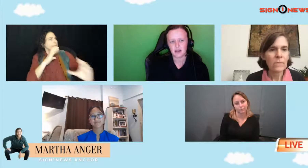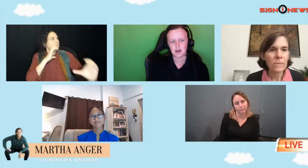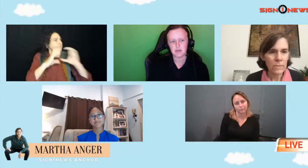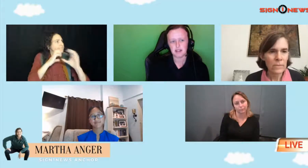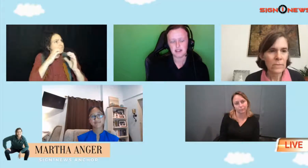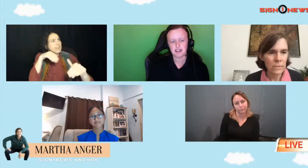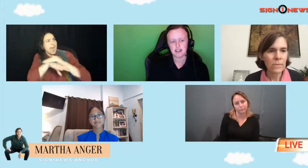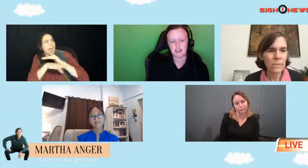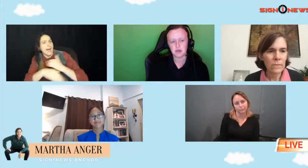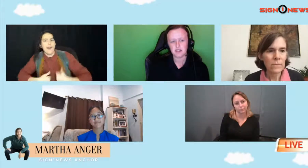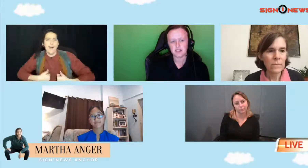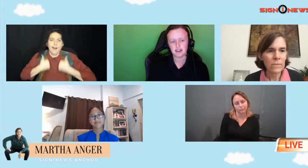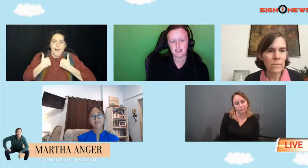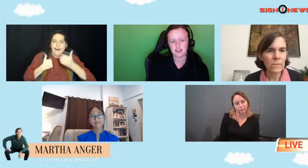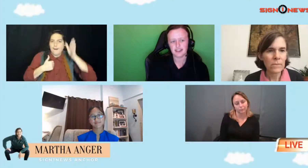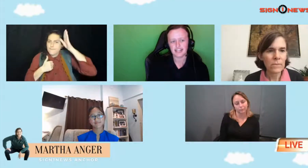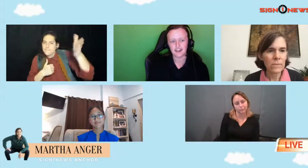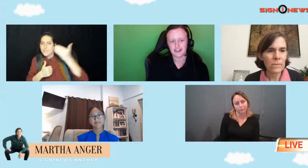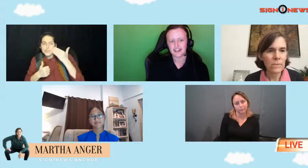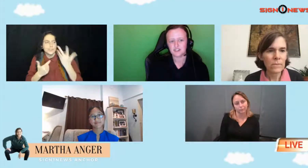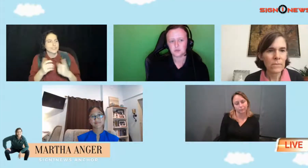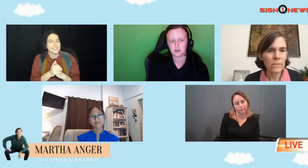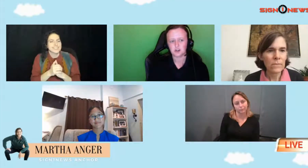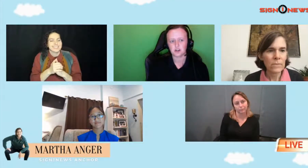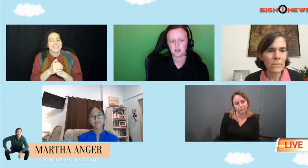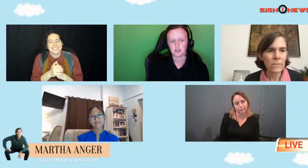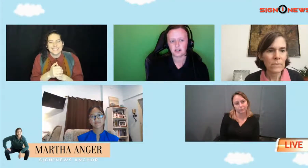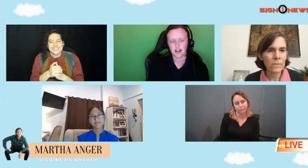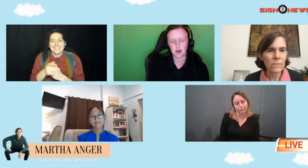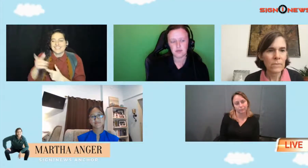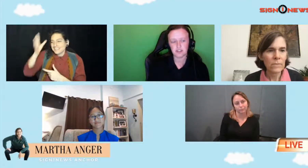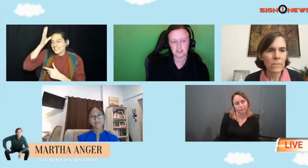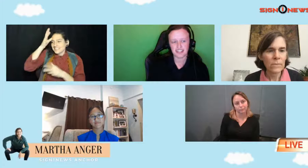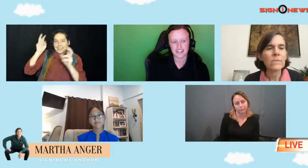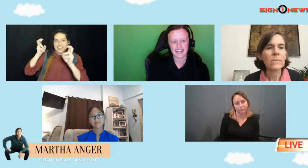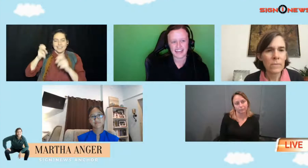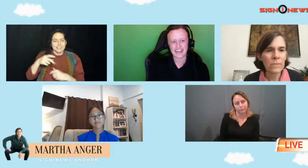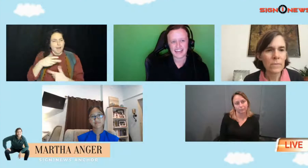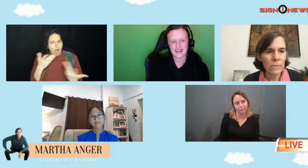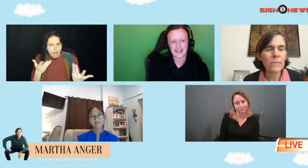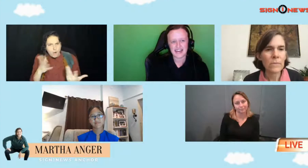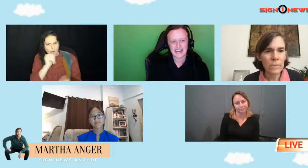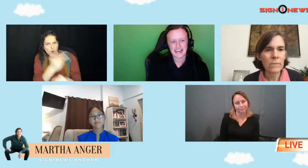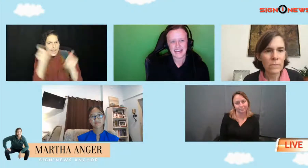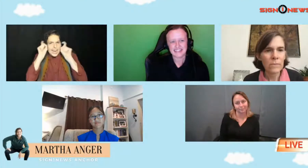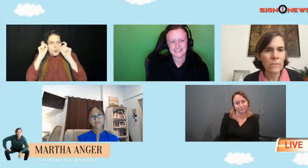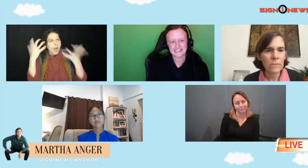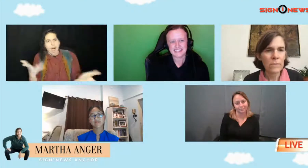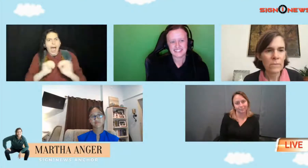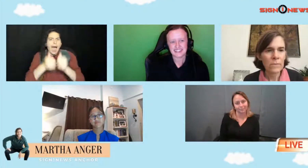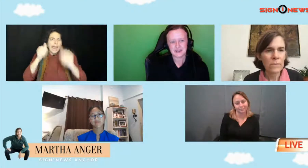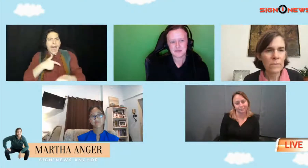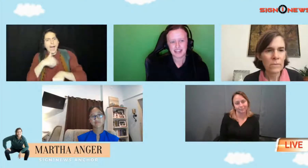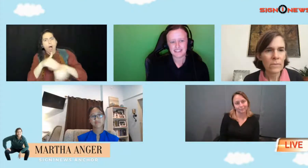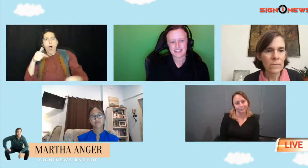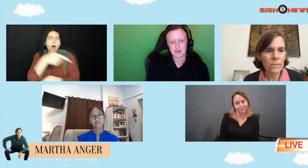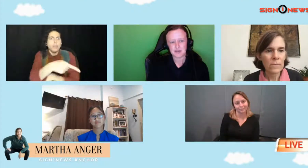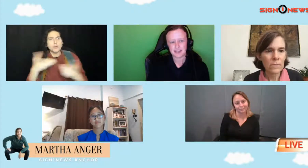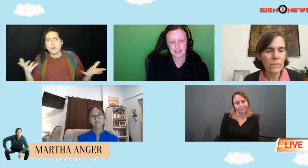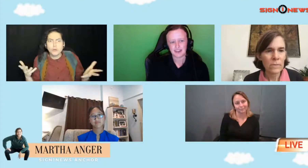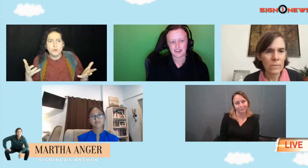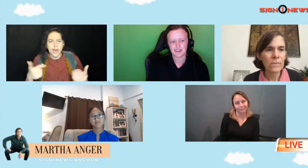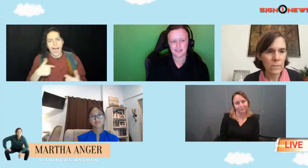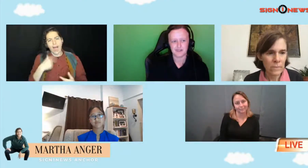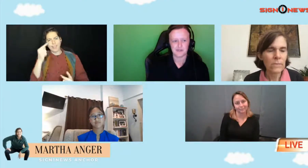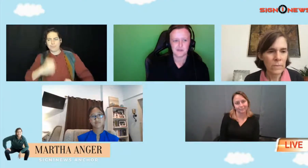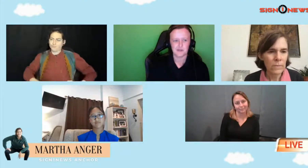harm, but they always thought that hearing aids were helpful. And my dad would be